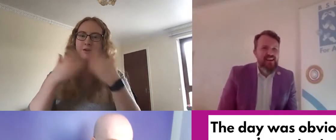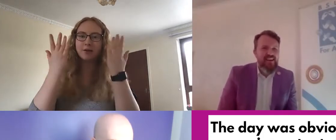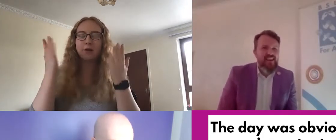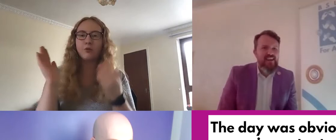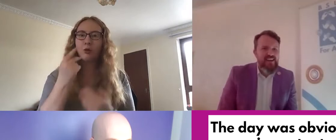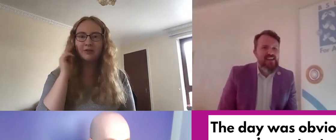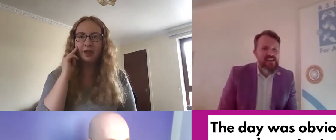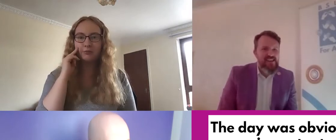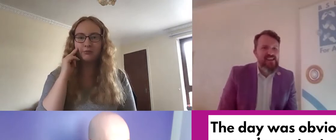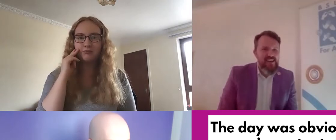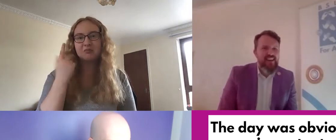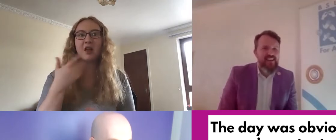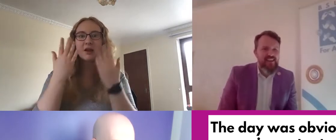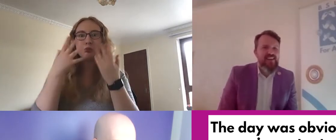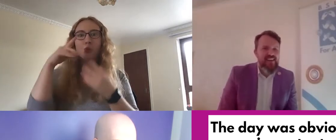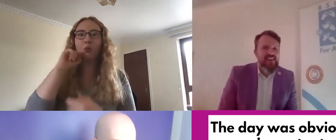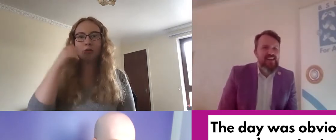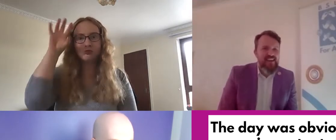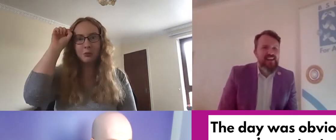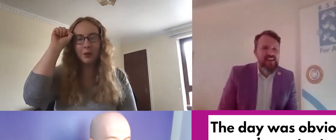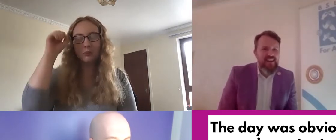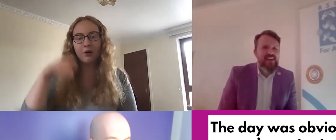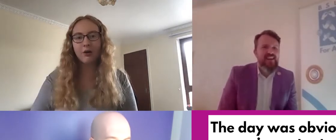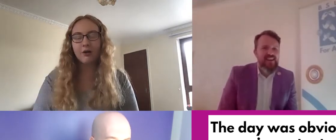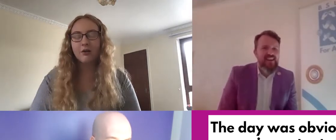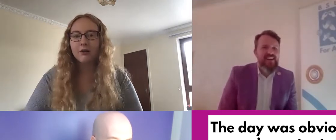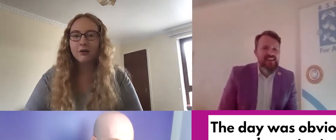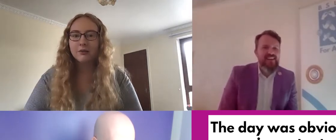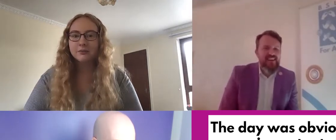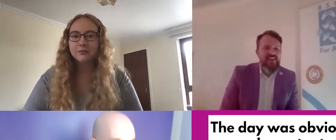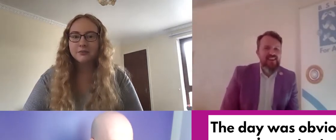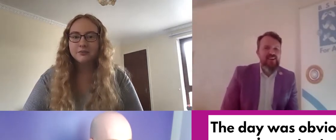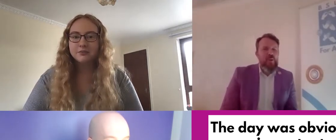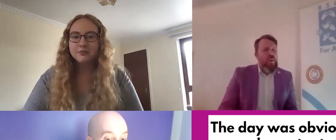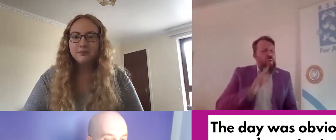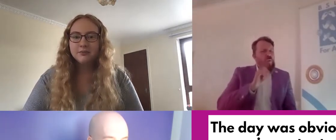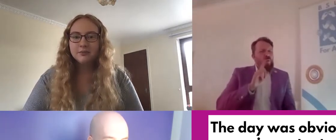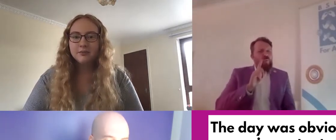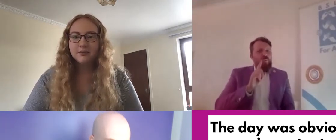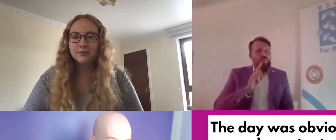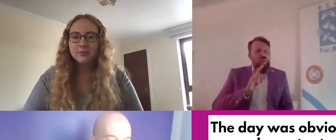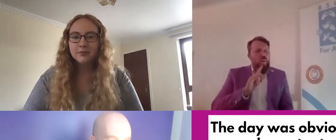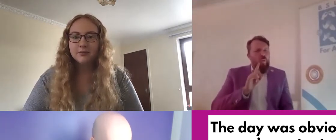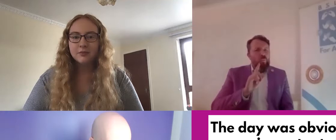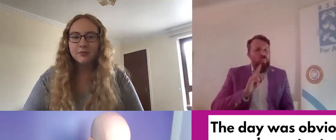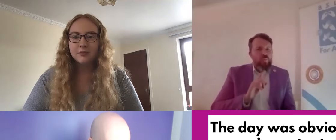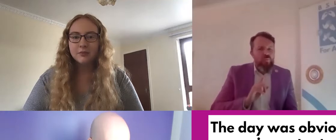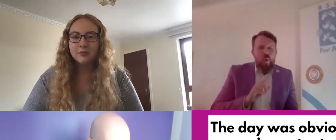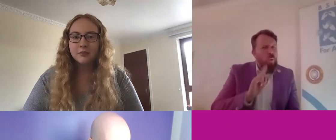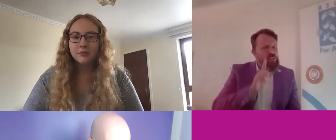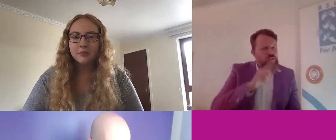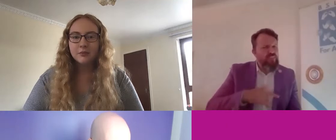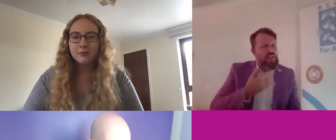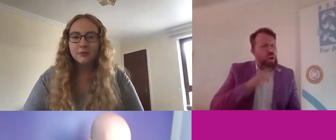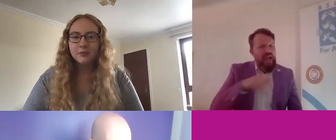obviously a very important and big day for the whole deaf and BSL using community. One I'll never forget.